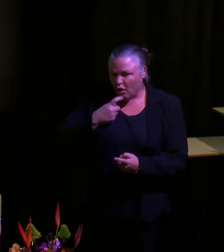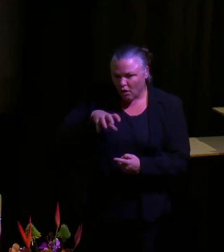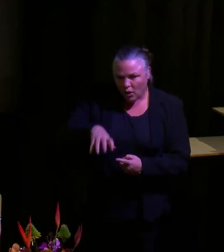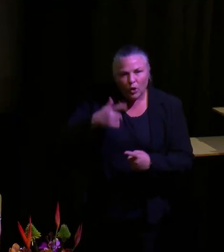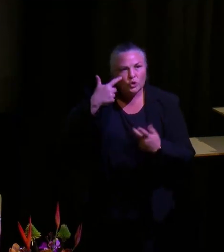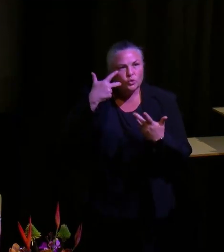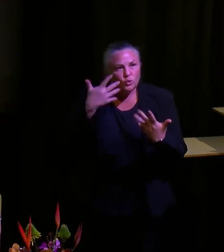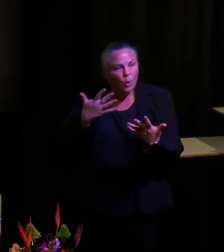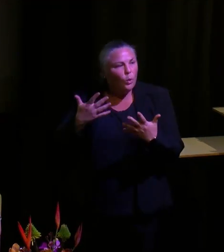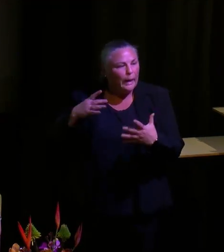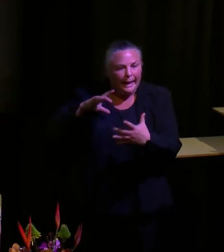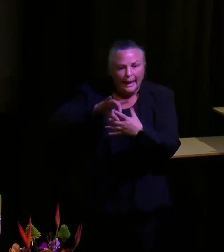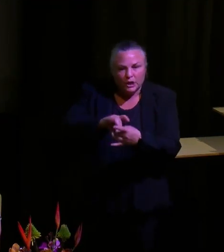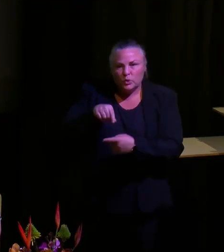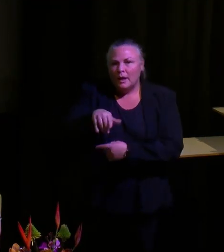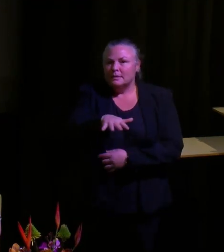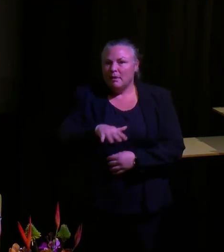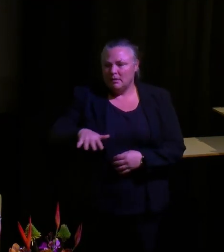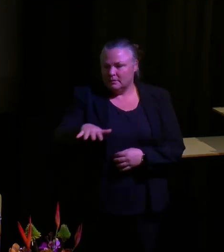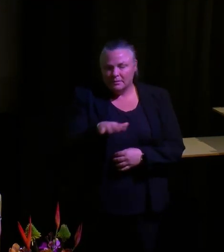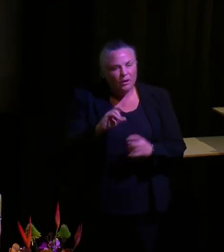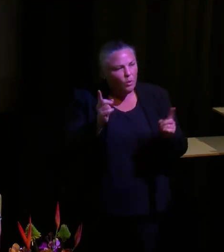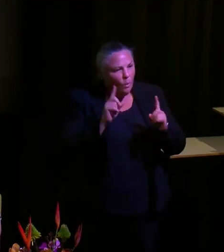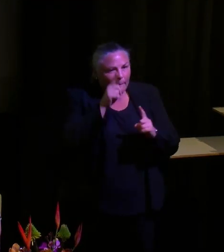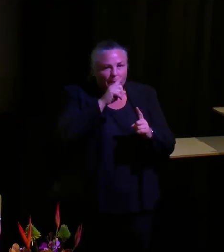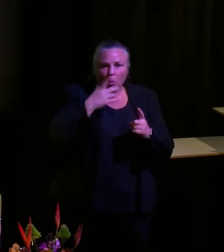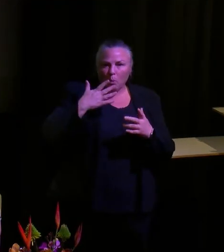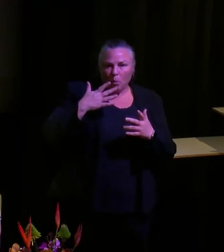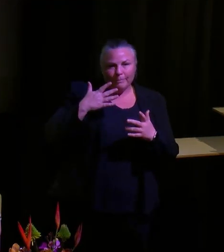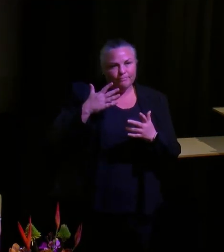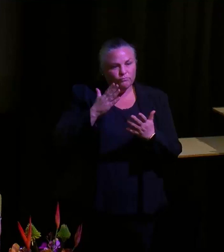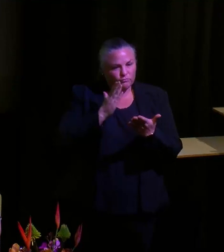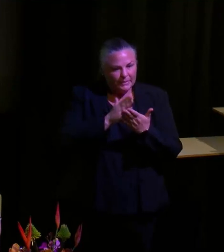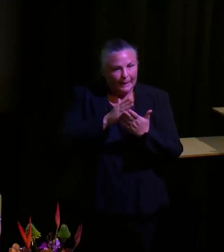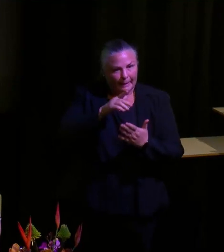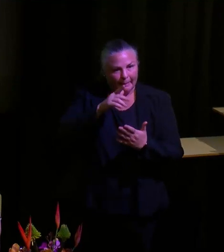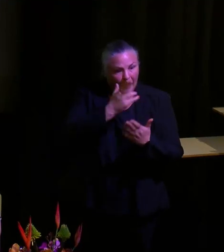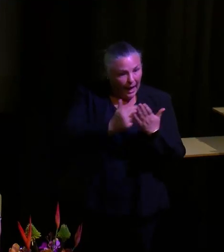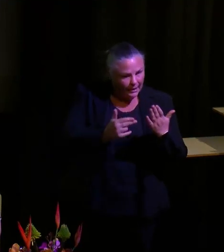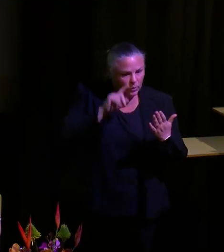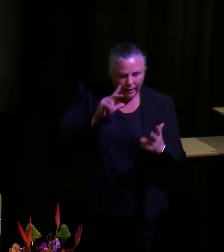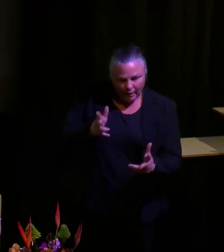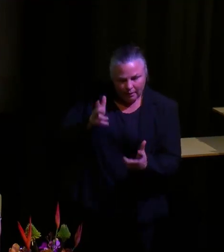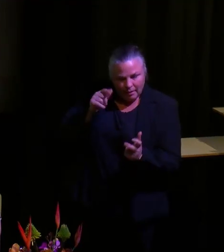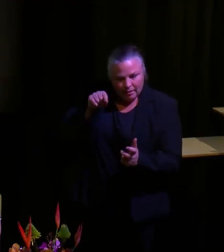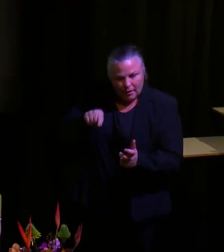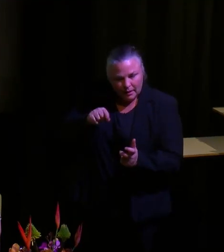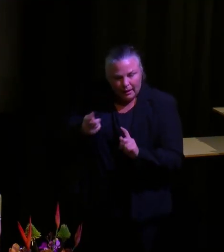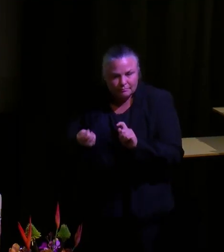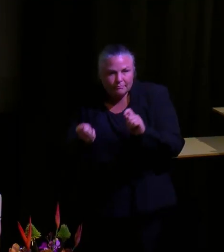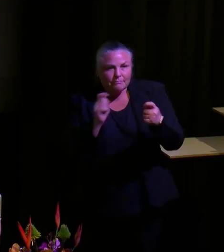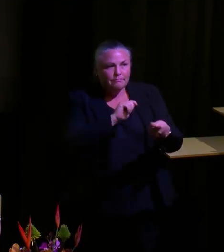people could take away from that was their own interpretation. As one of the artists did, was she looked at